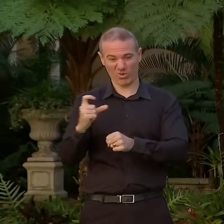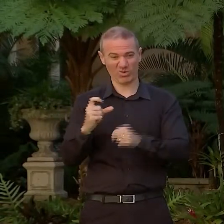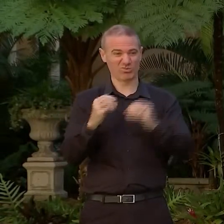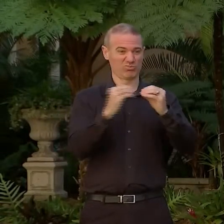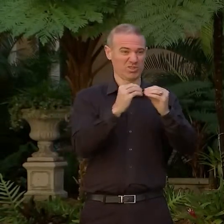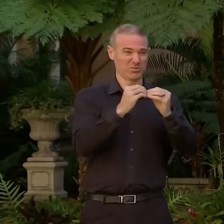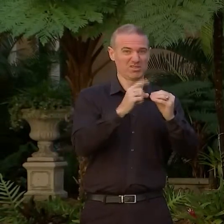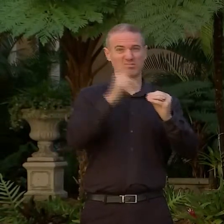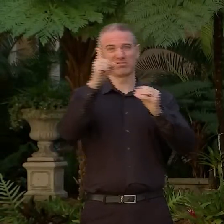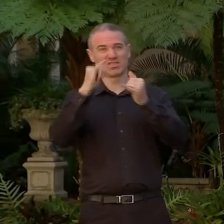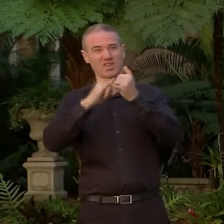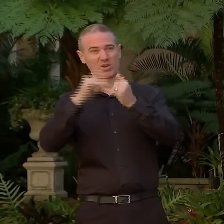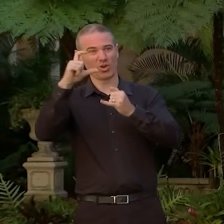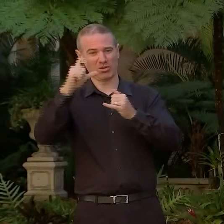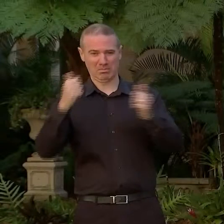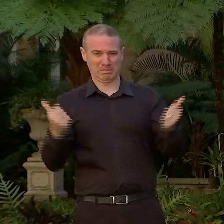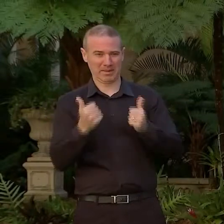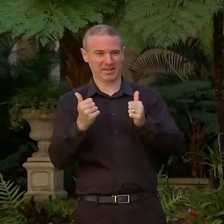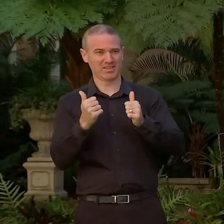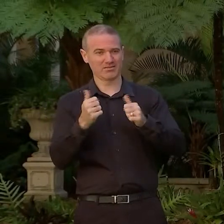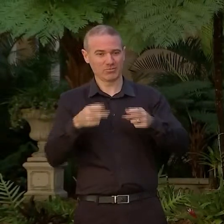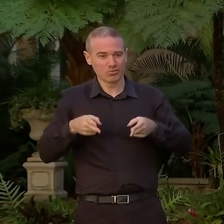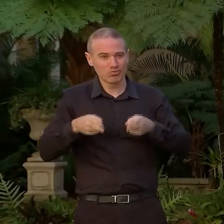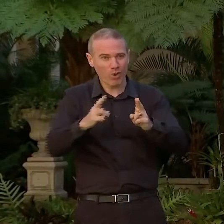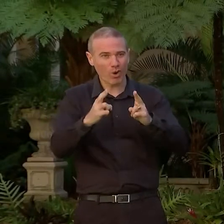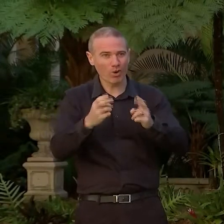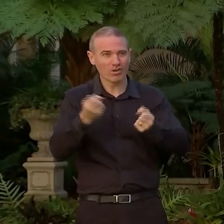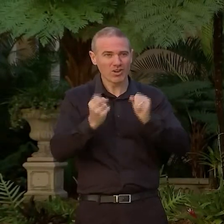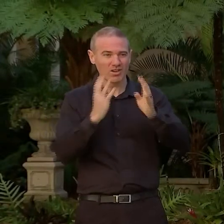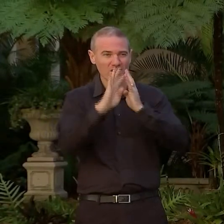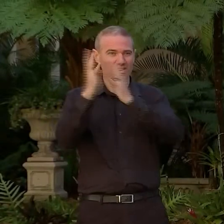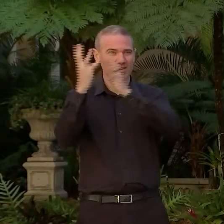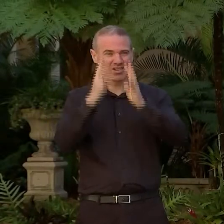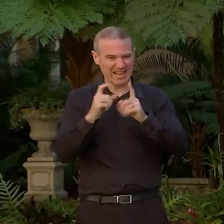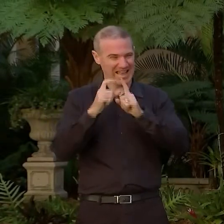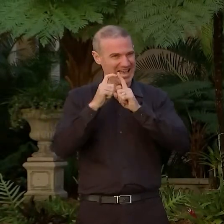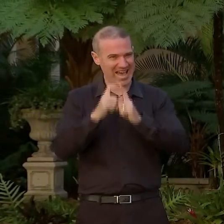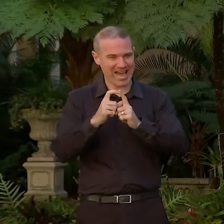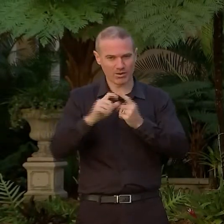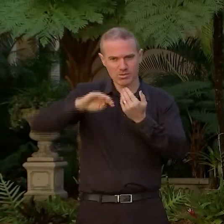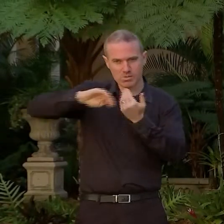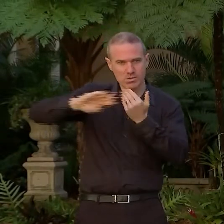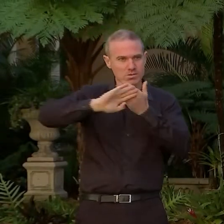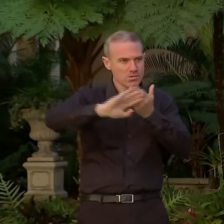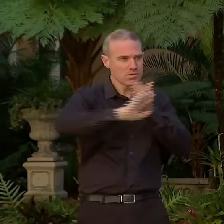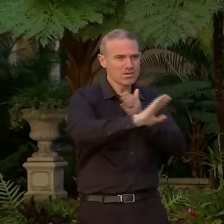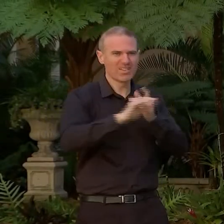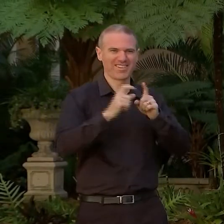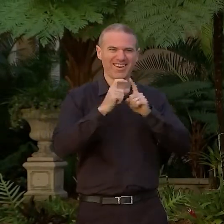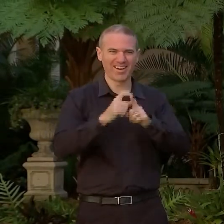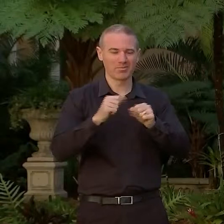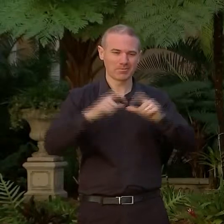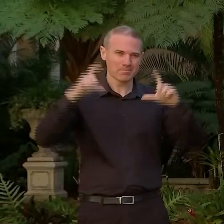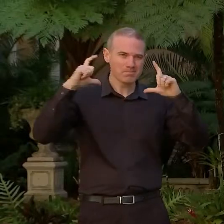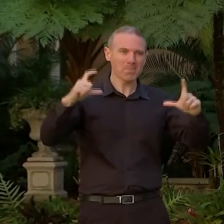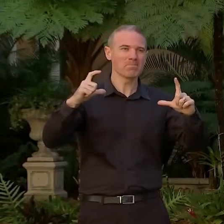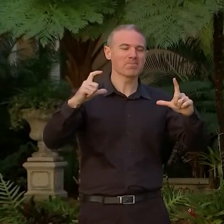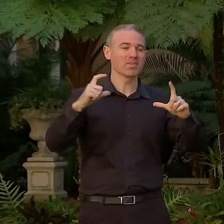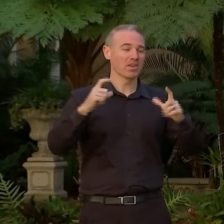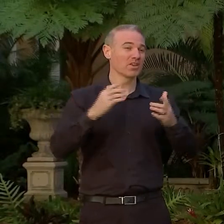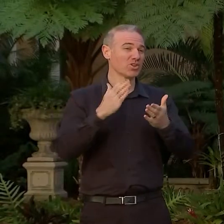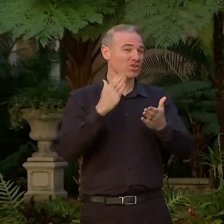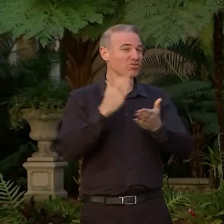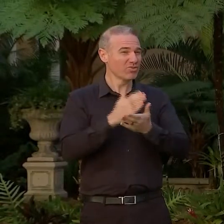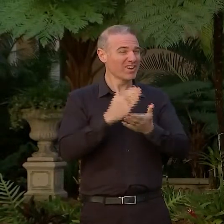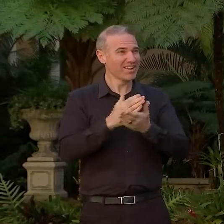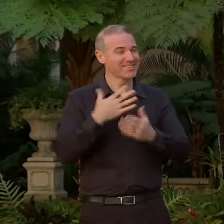of roads between them. It would be very challenging to try to enforce movement restrictions there. So clearly that's one of the considerations, is what